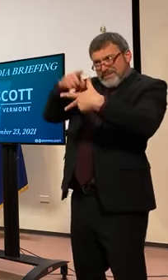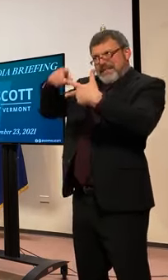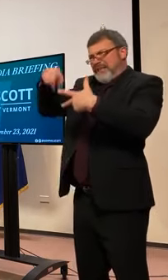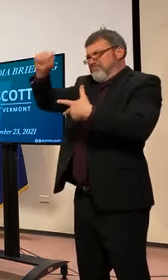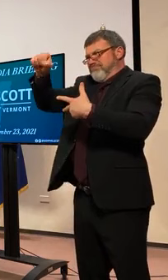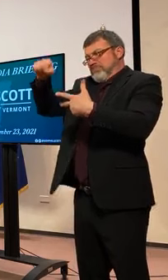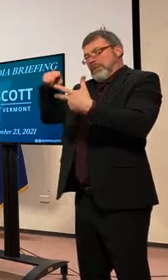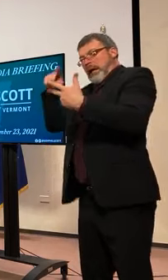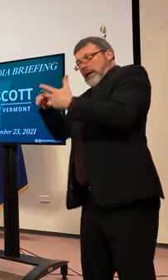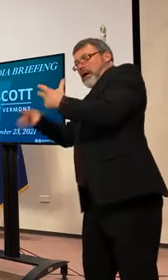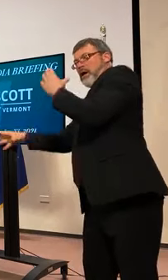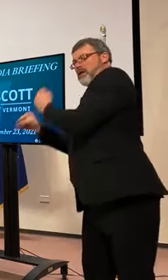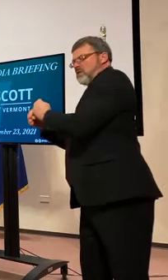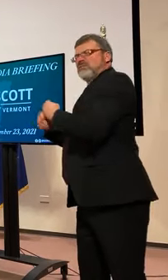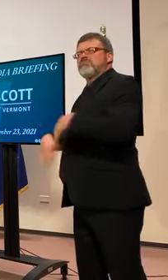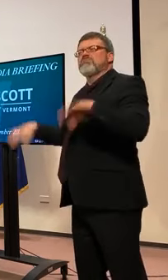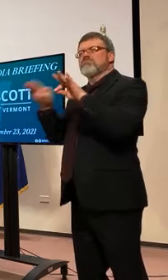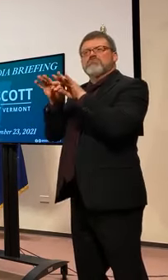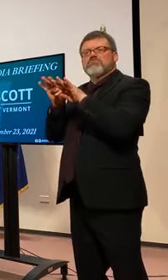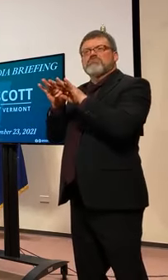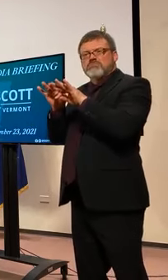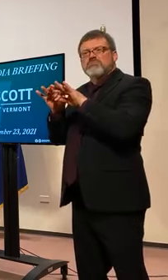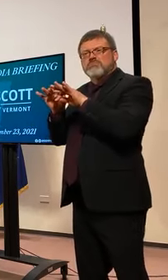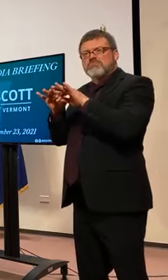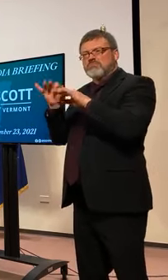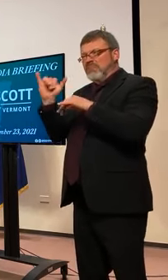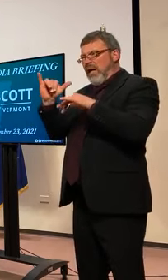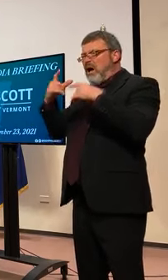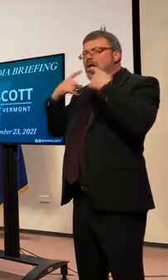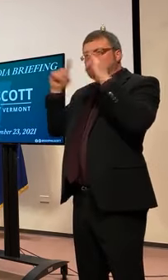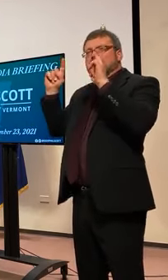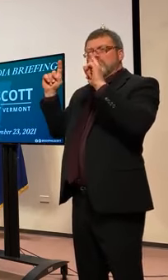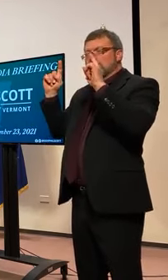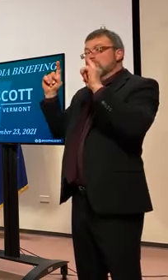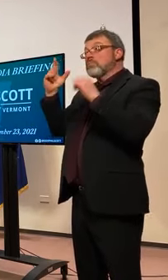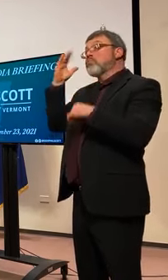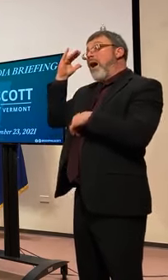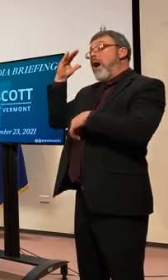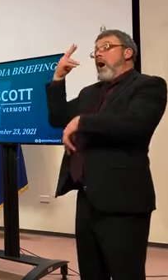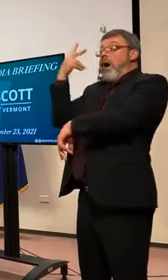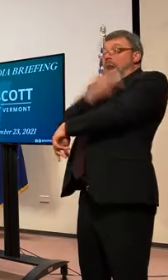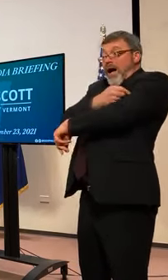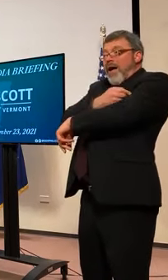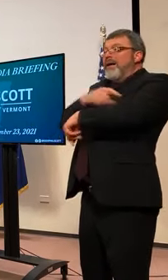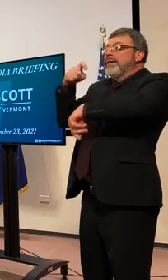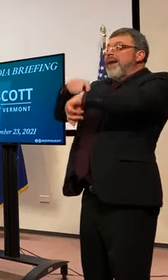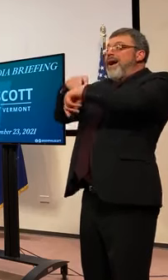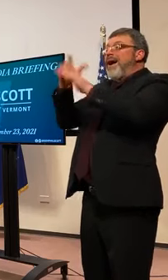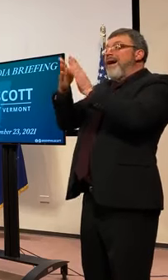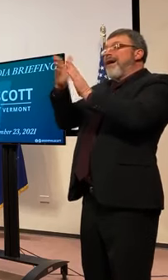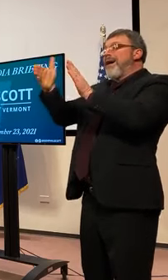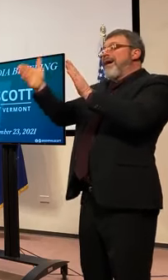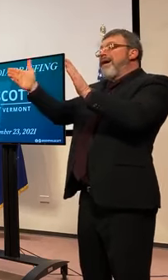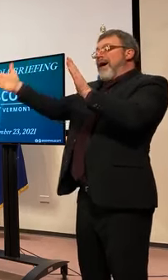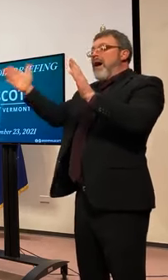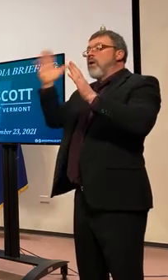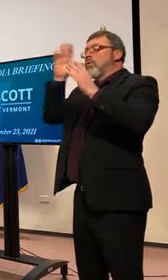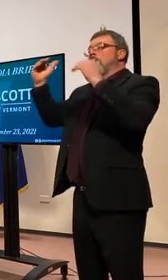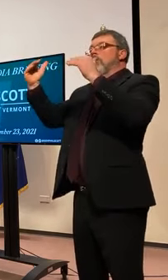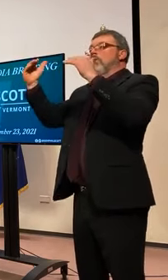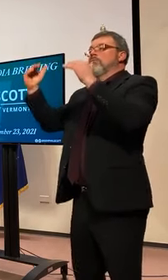But the protection we get from a vaccine can start to wear off over time. Booster shots